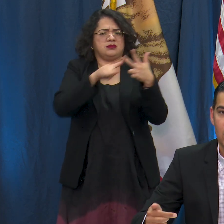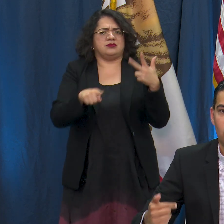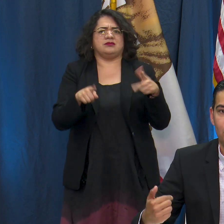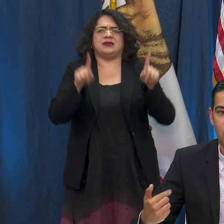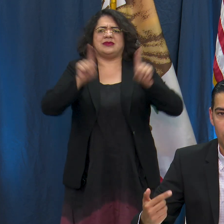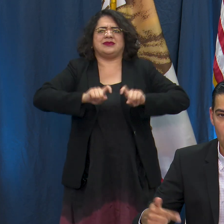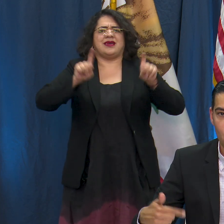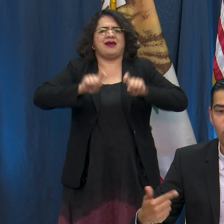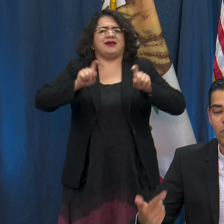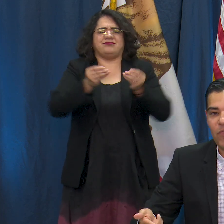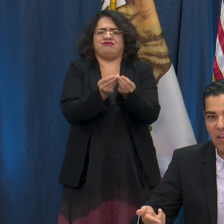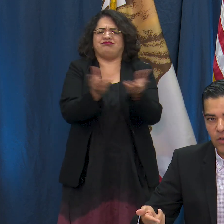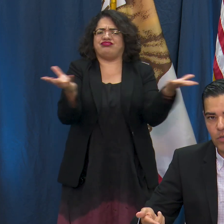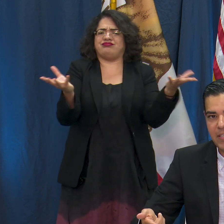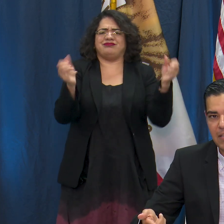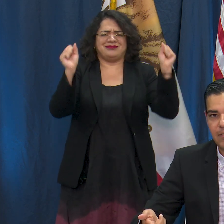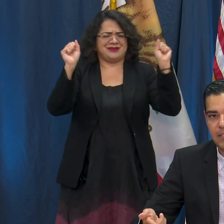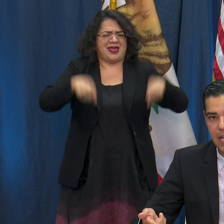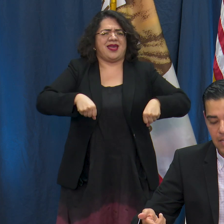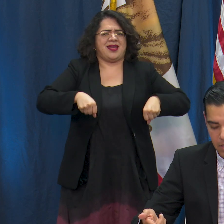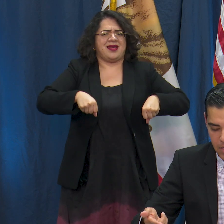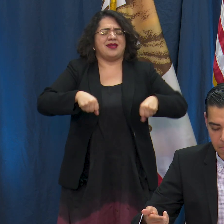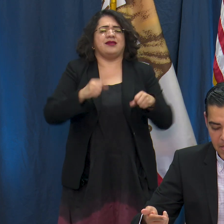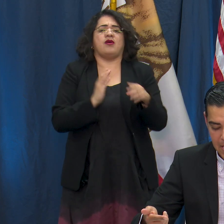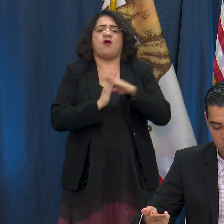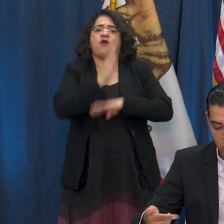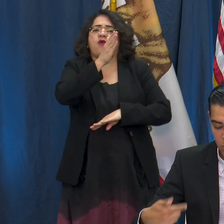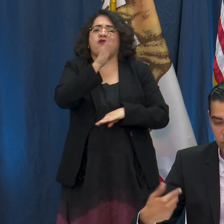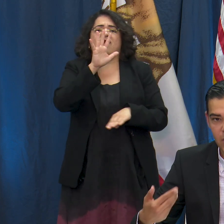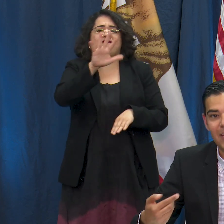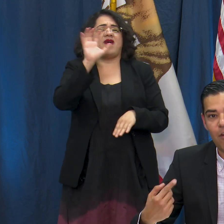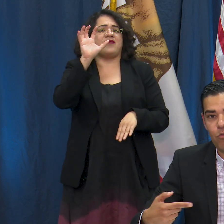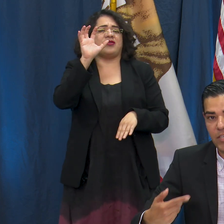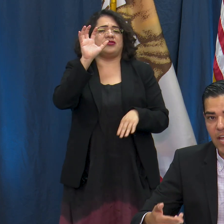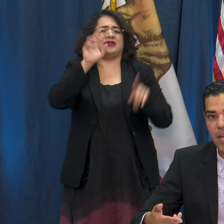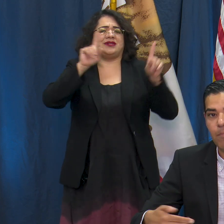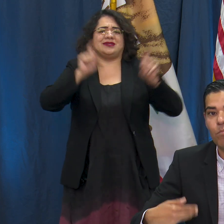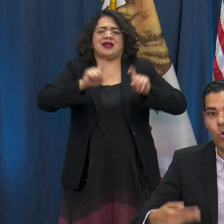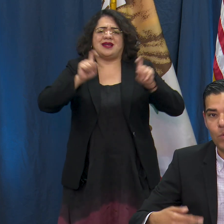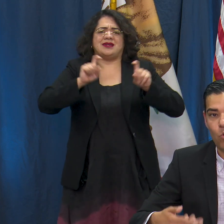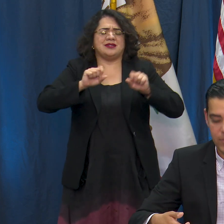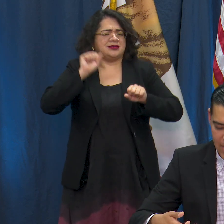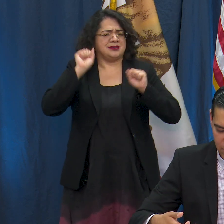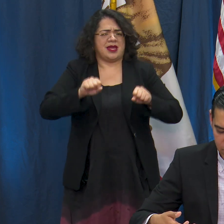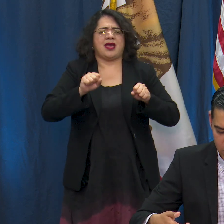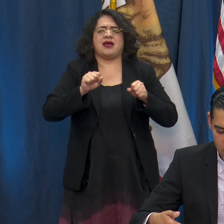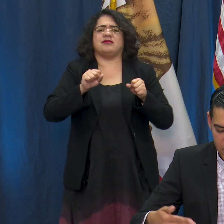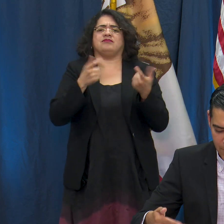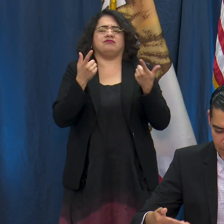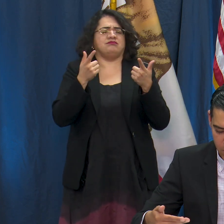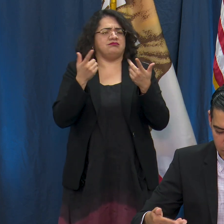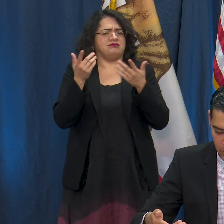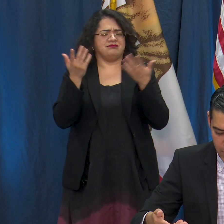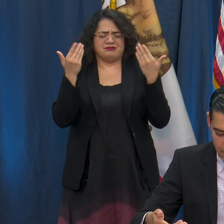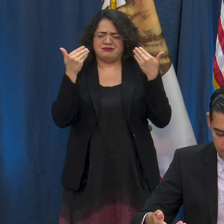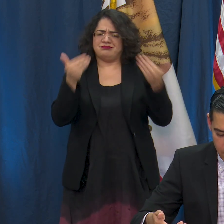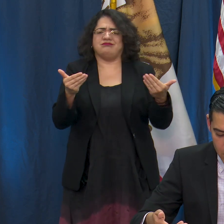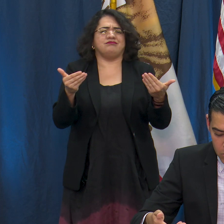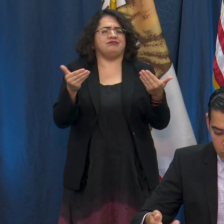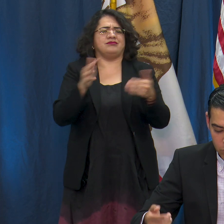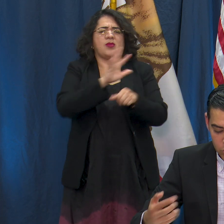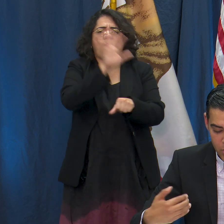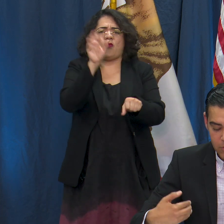capacity to be doing over 500 tests a day. And we are seeing every day more and more tests coming